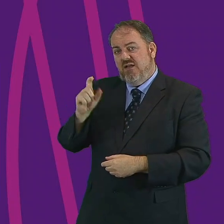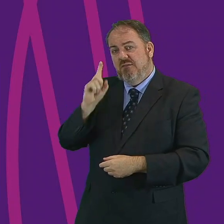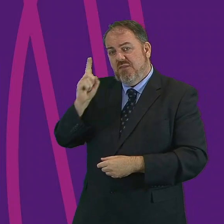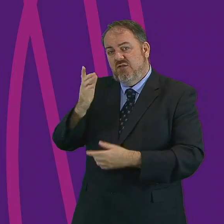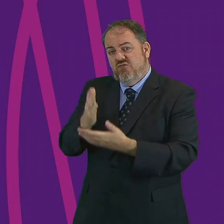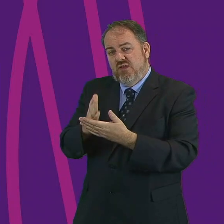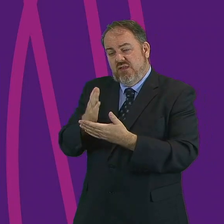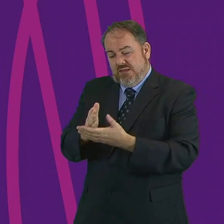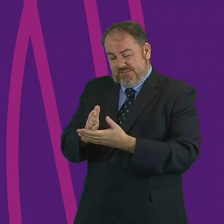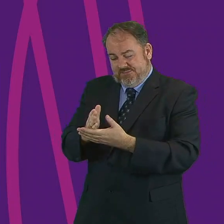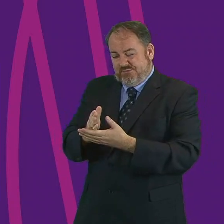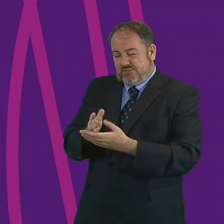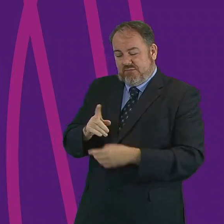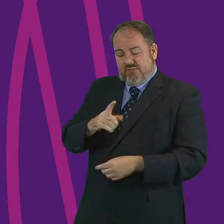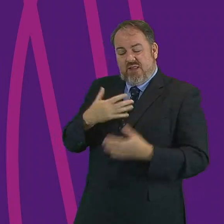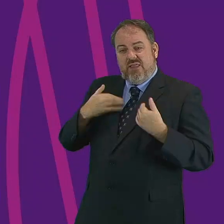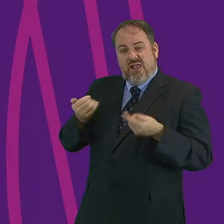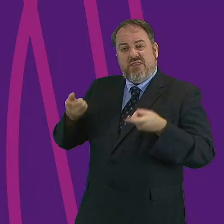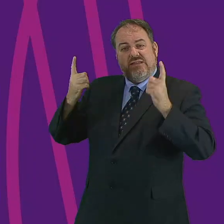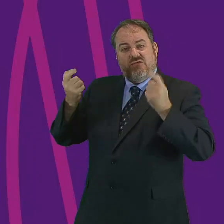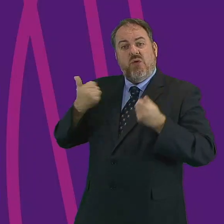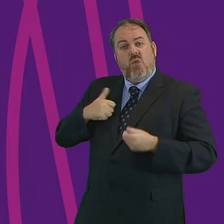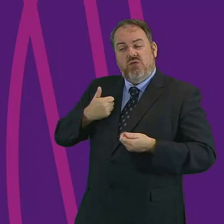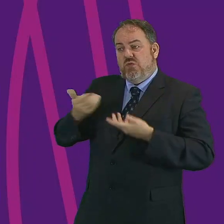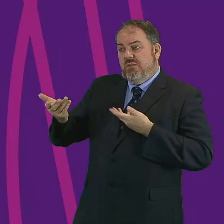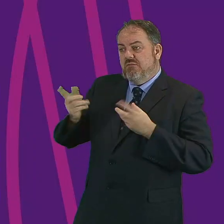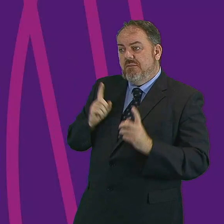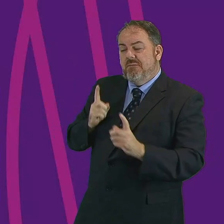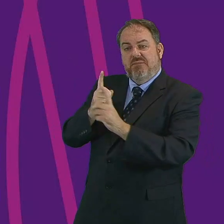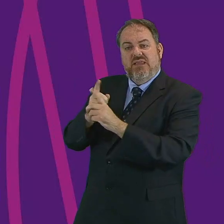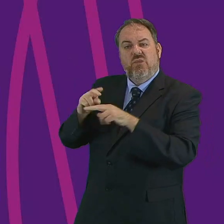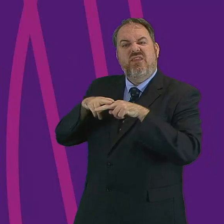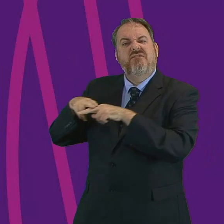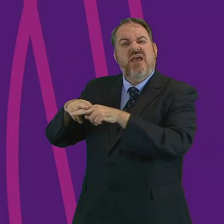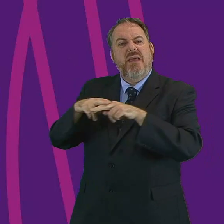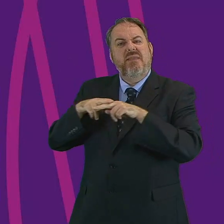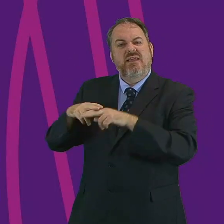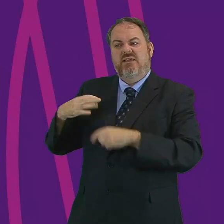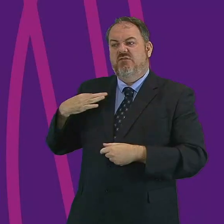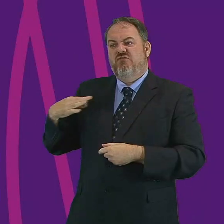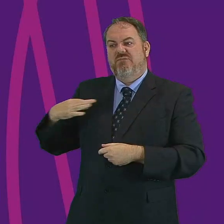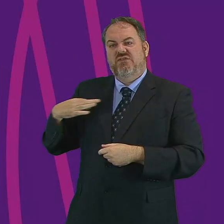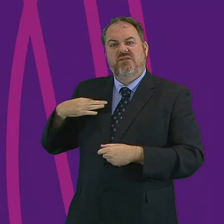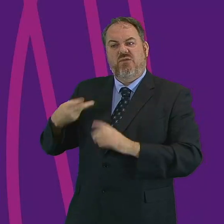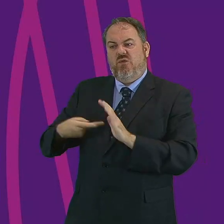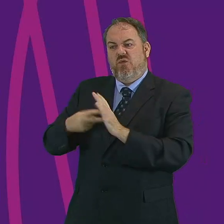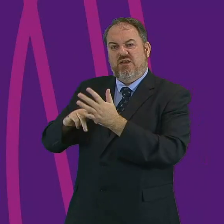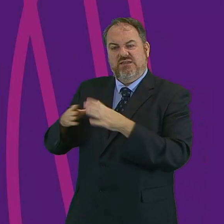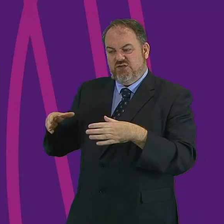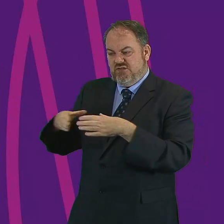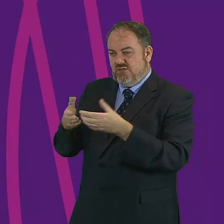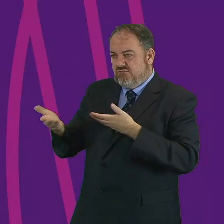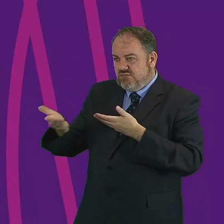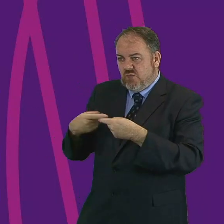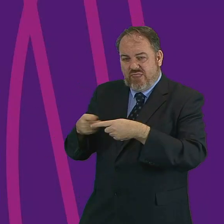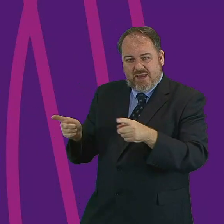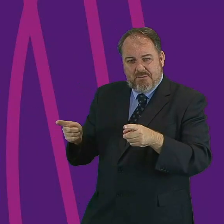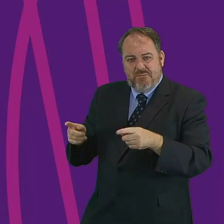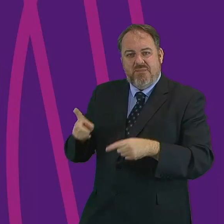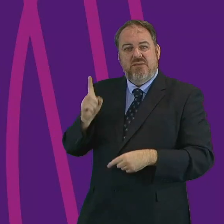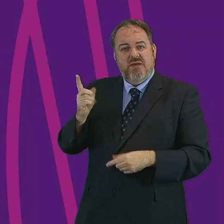avoid a winter of separation. So can I ask the First Minister to agree that family caregivers are